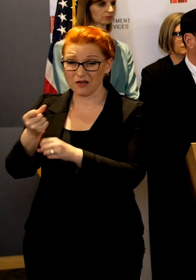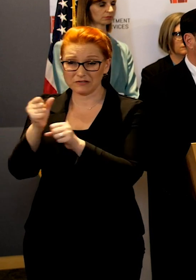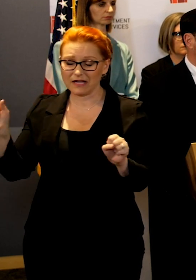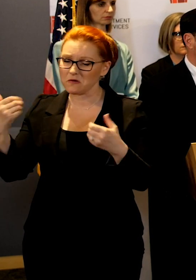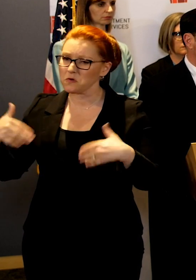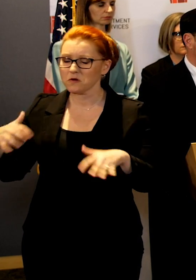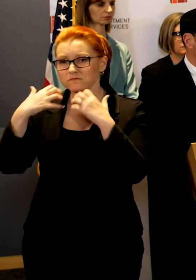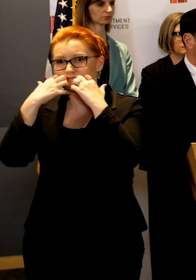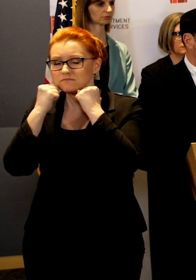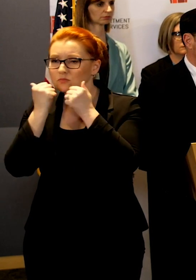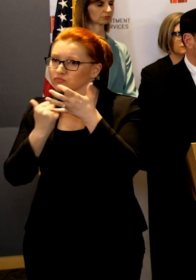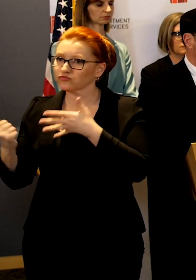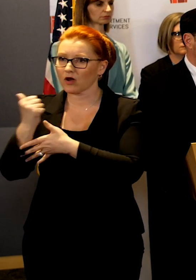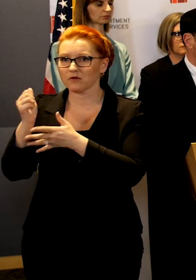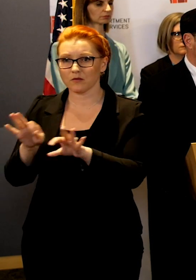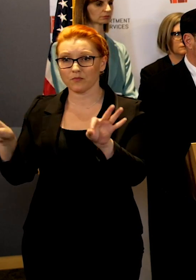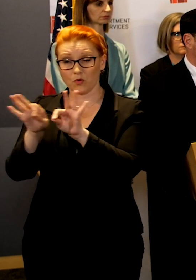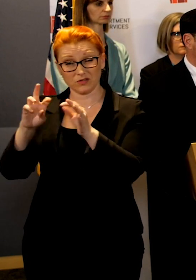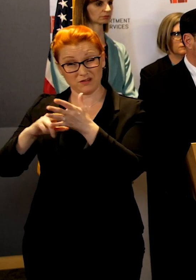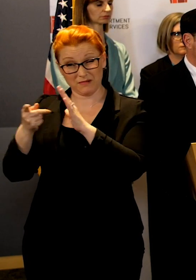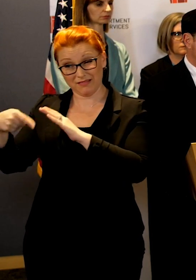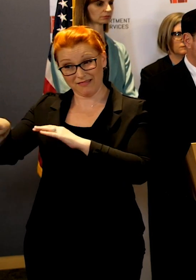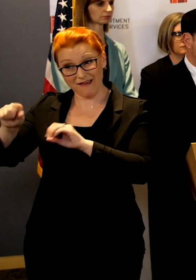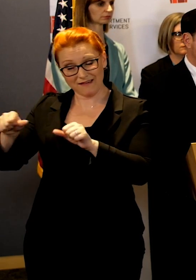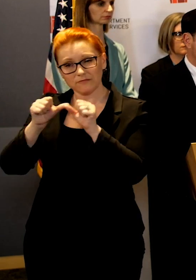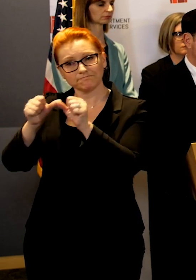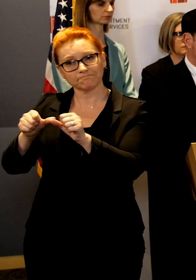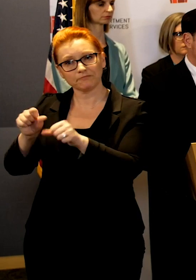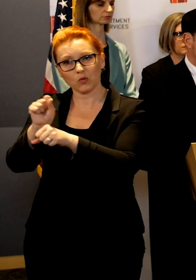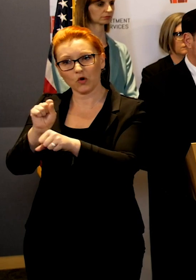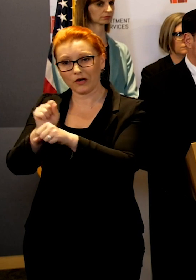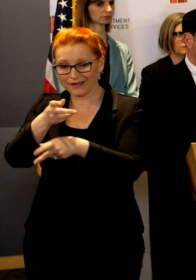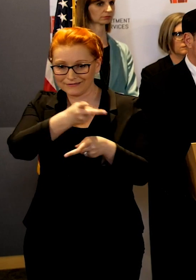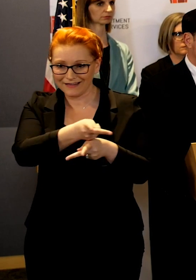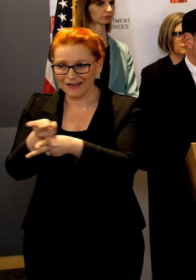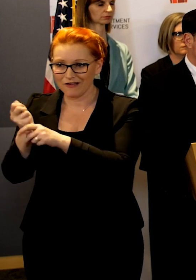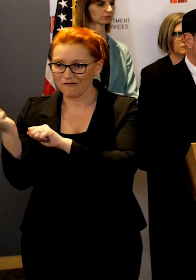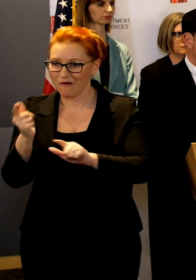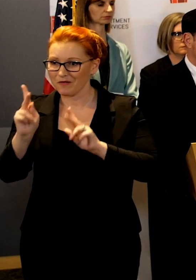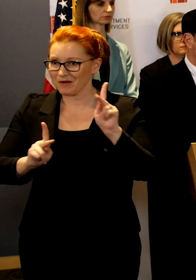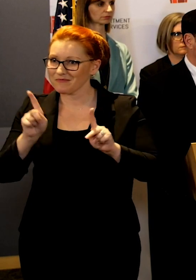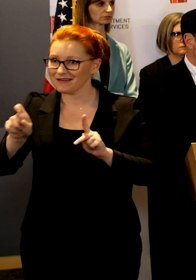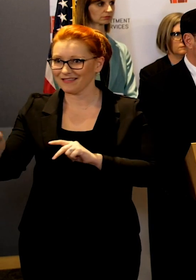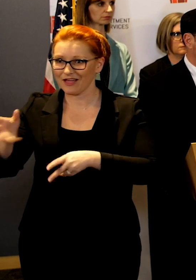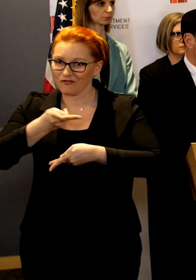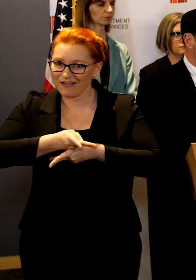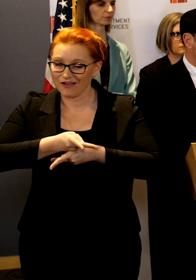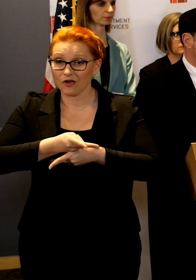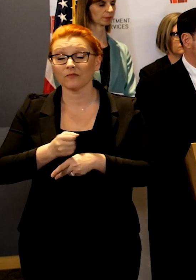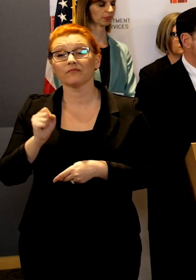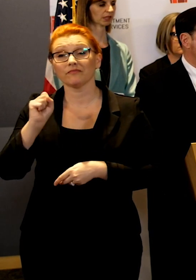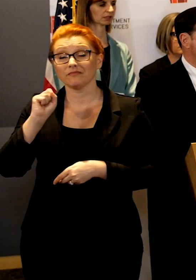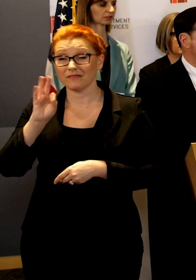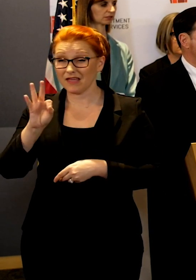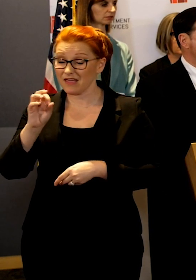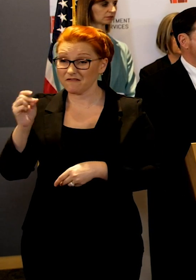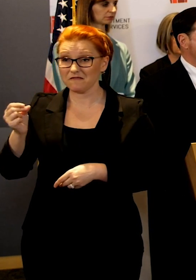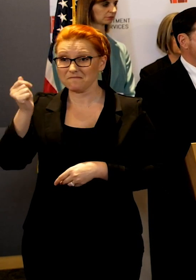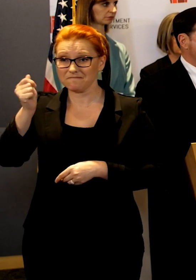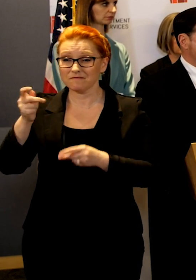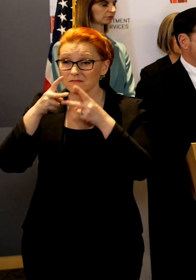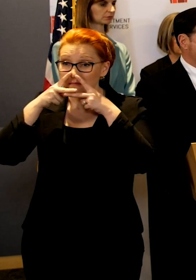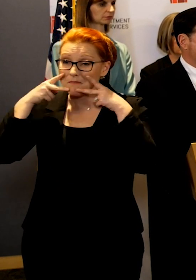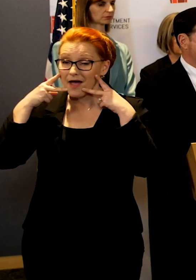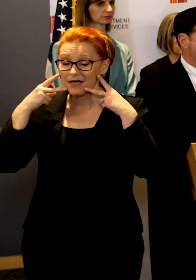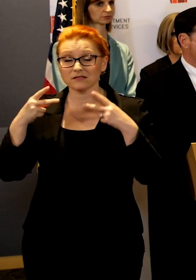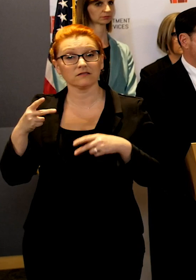they can maintain being at work and able to take care of those of you who might need their care. If you mask yourself immediately upon arrival,